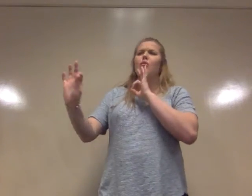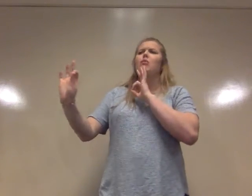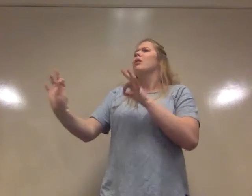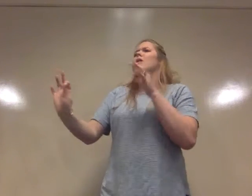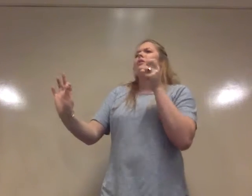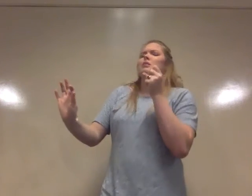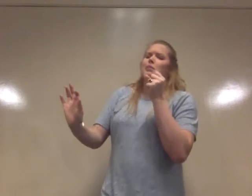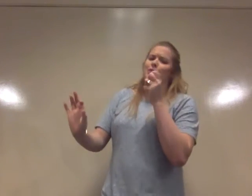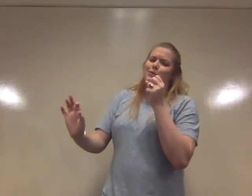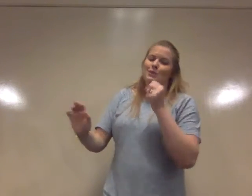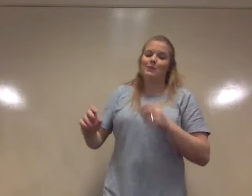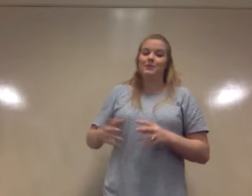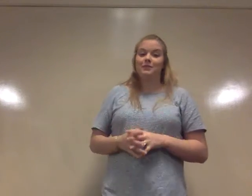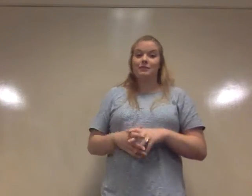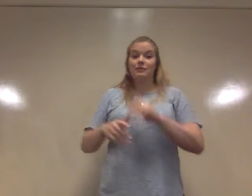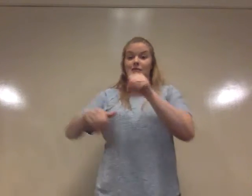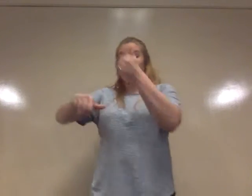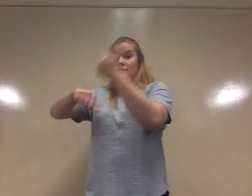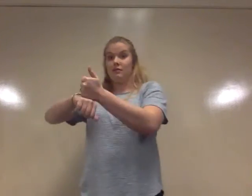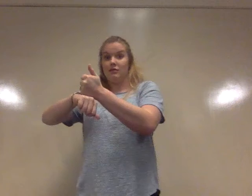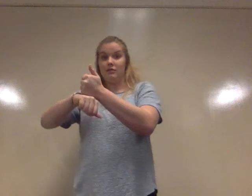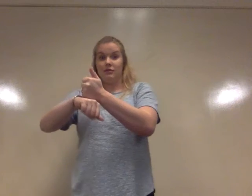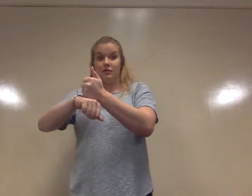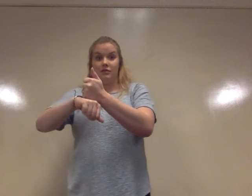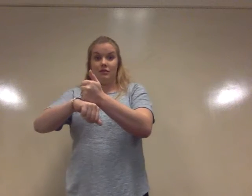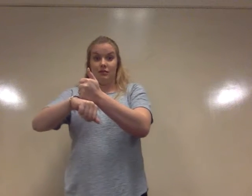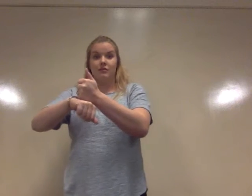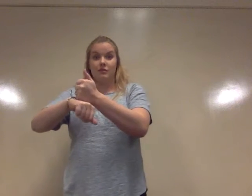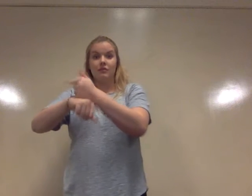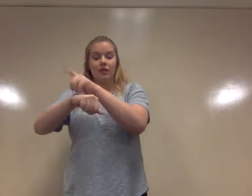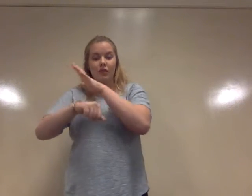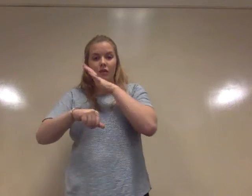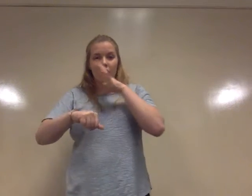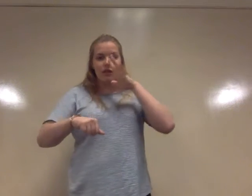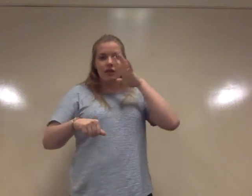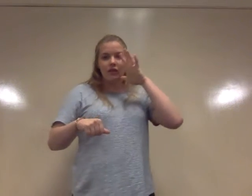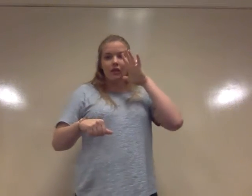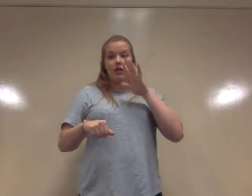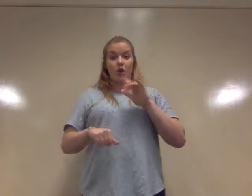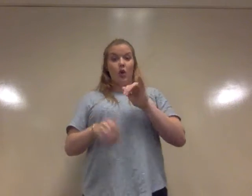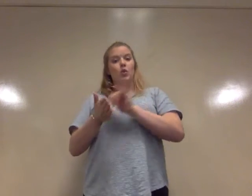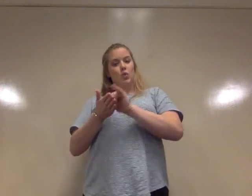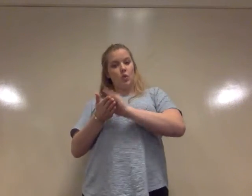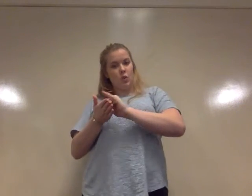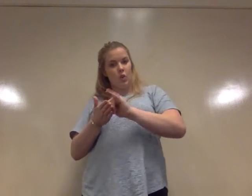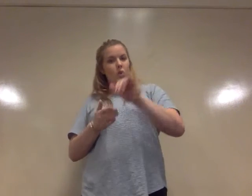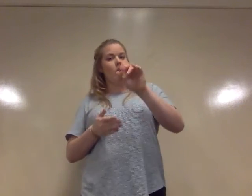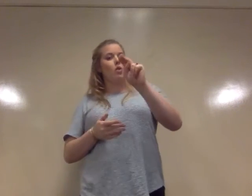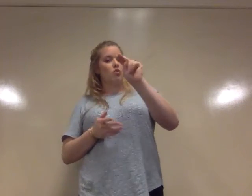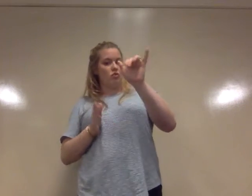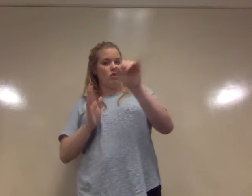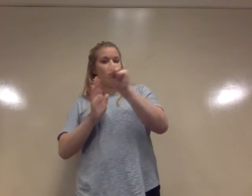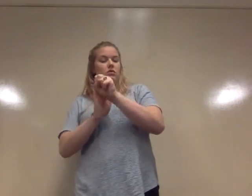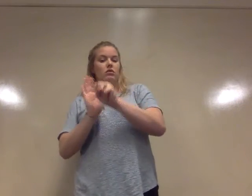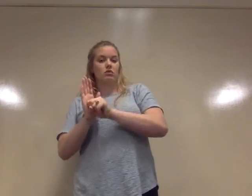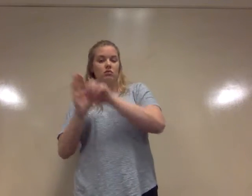Established in 1675, the Esselstyn's farm is in upstate New York. On these rolling hillsides, they